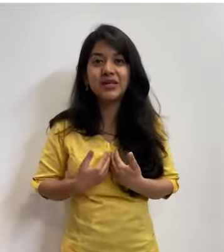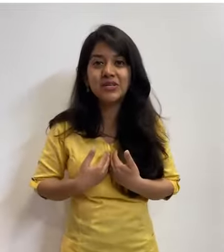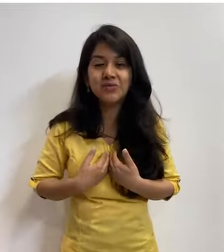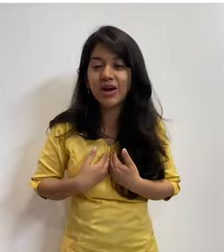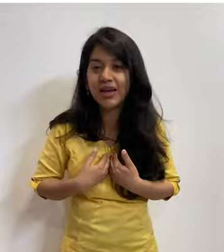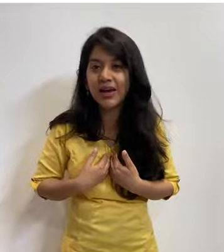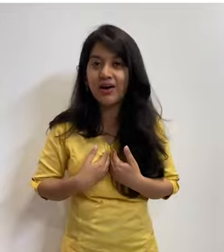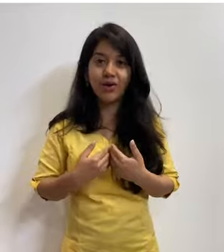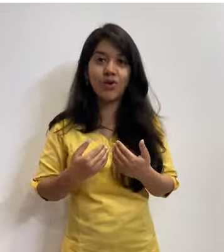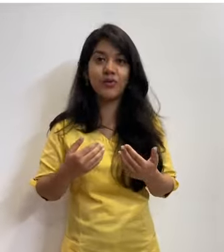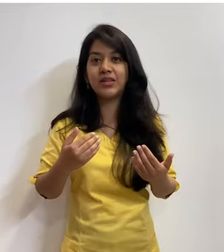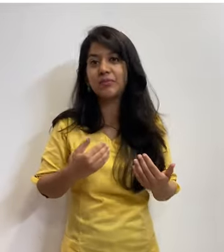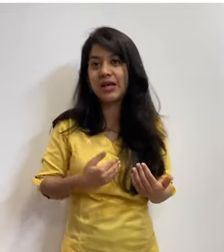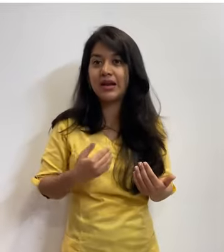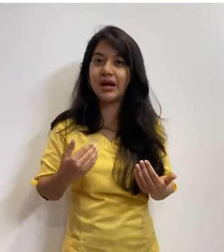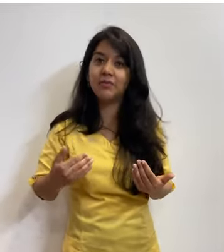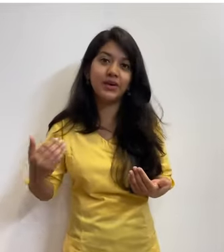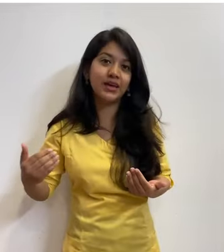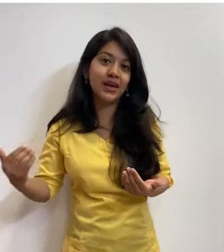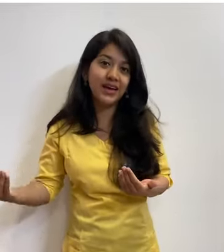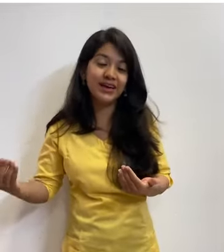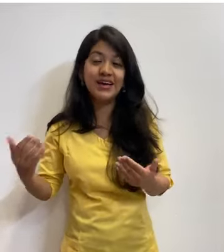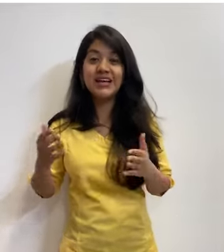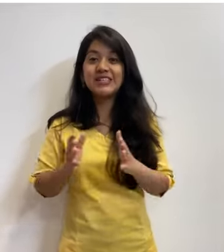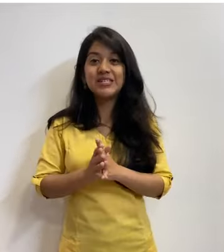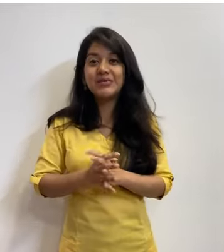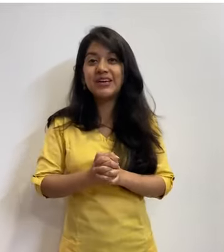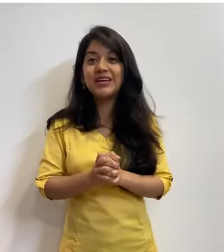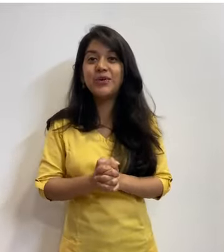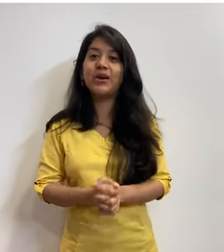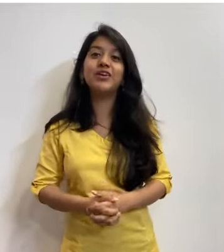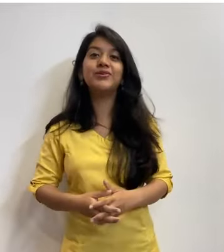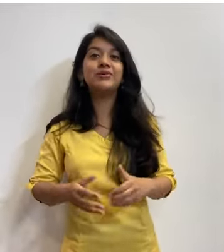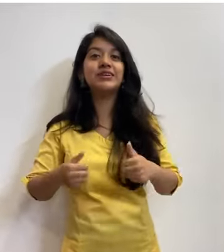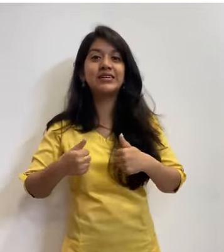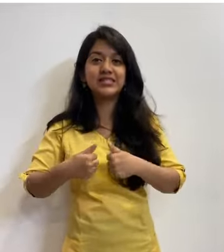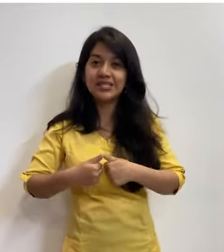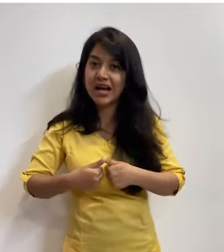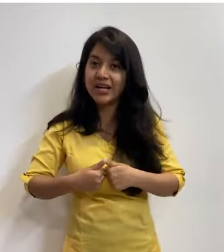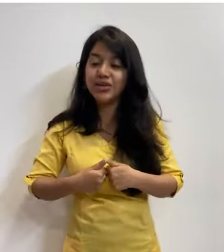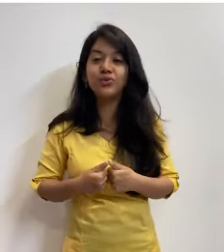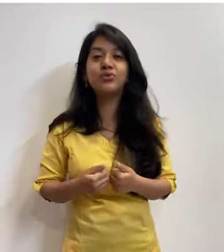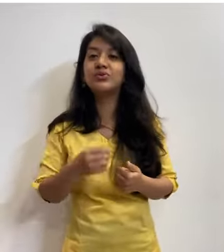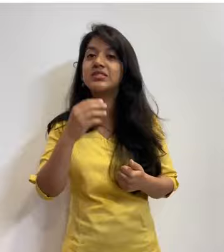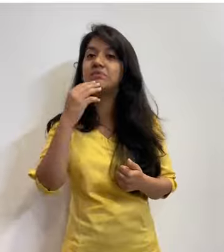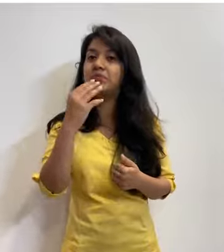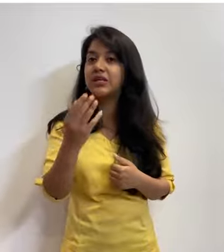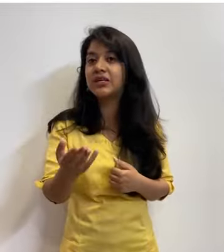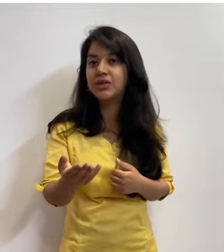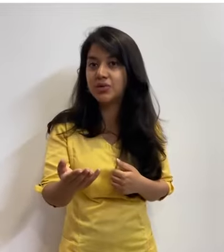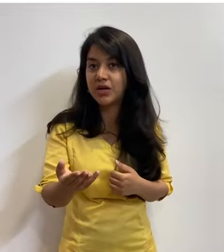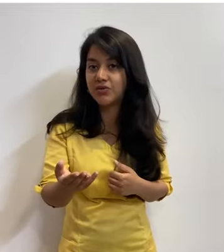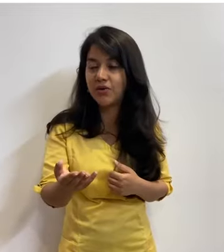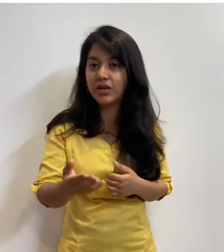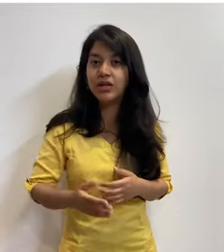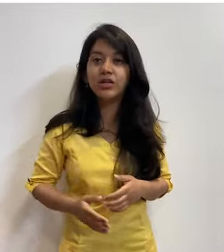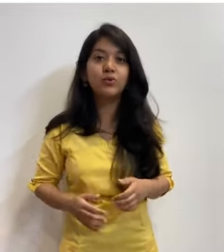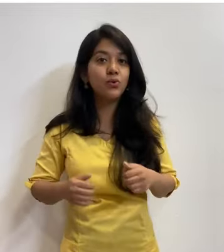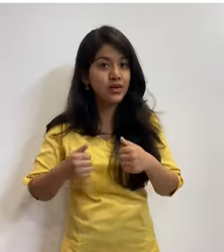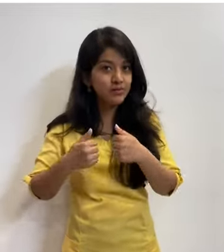is Pragya along with Mera naam Pragya hai. Similarly, when you're doing a sign, you don't speak the word for it, you only make